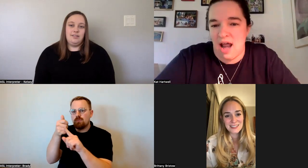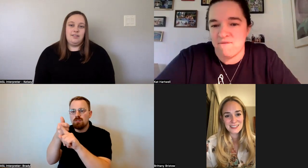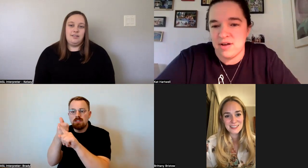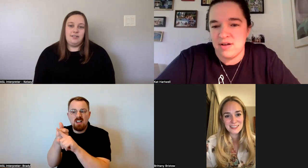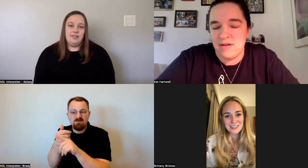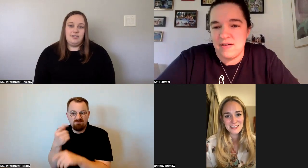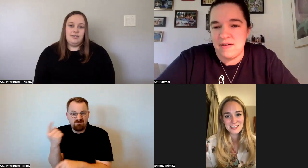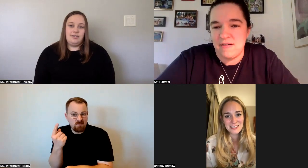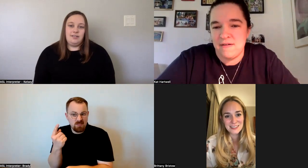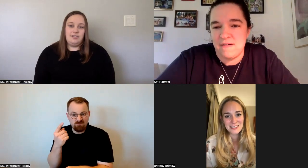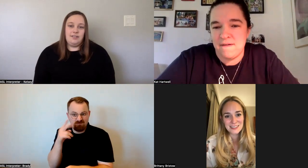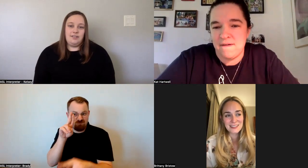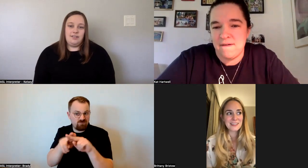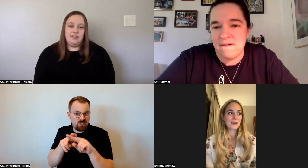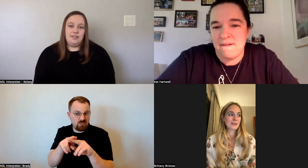about yourself?